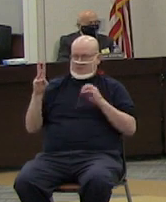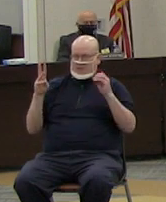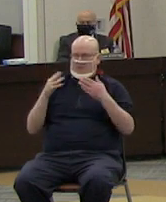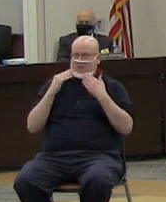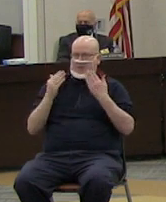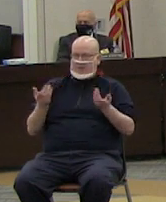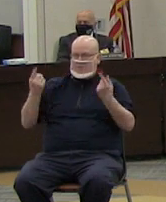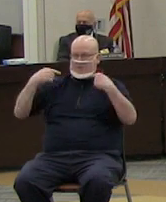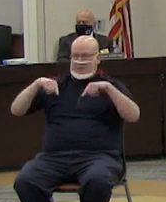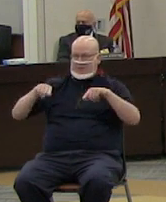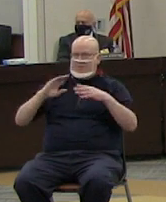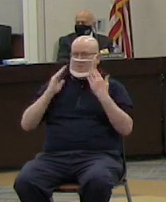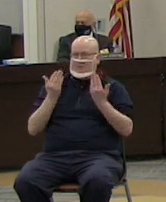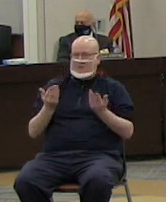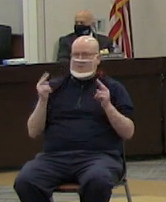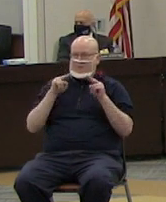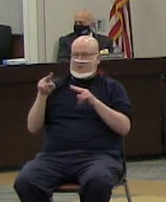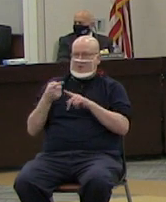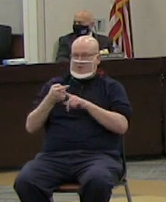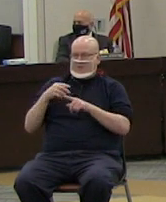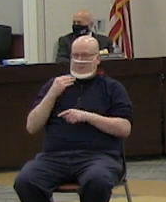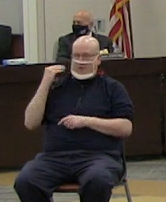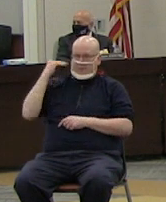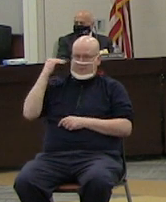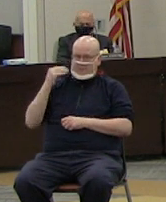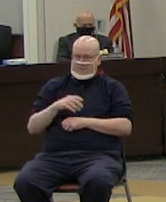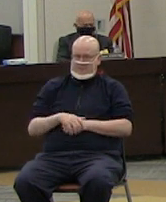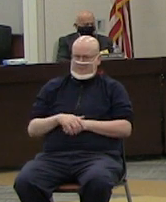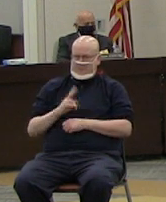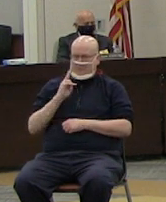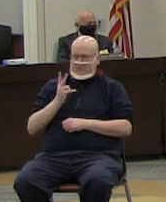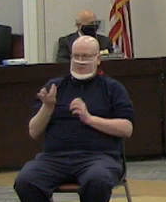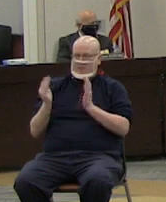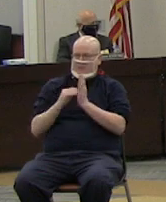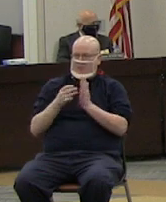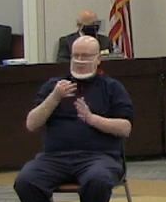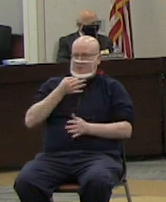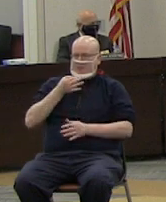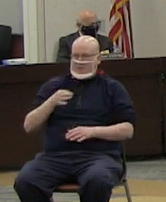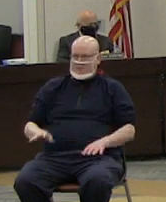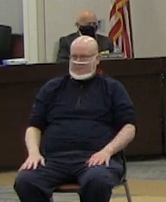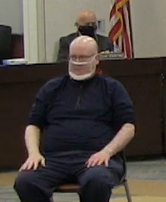all for attending. Thank you for watching from home. We will see you again soon.